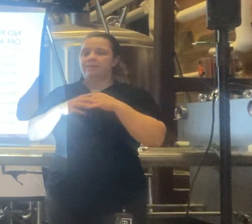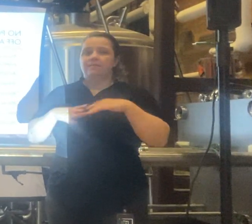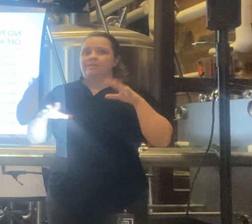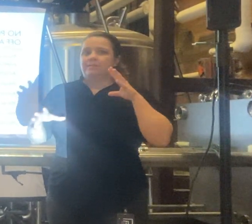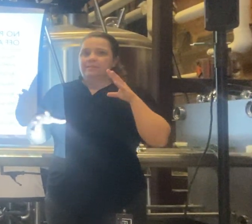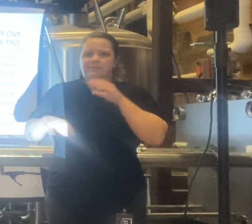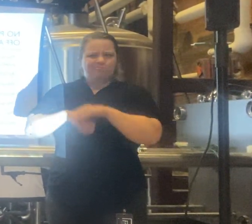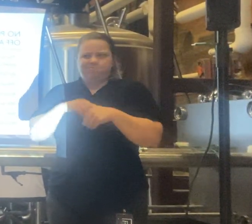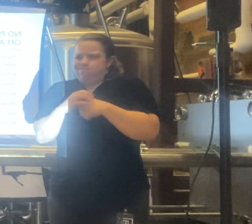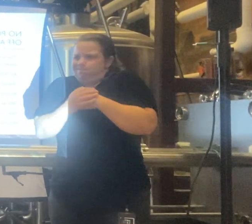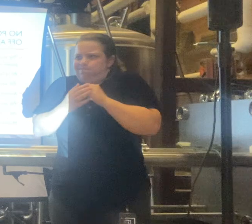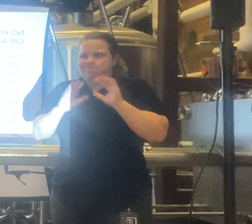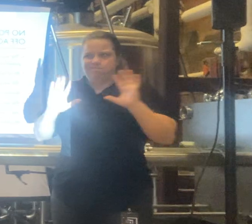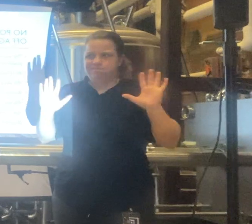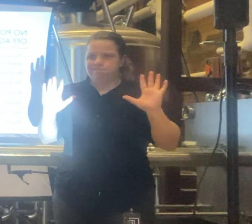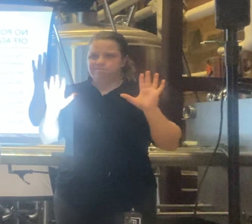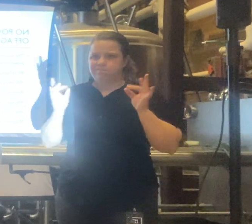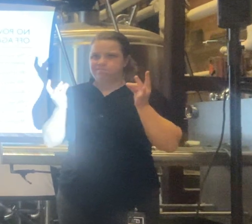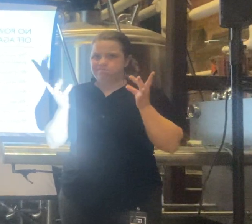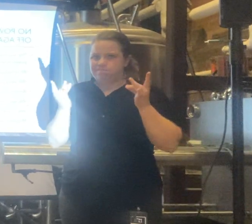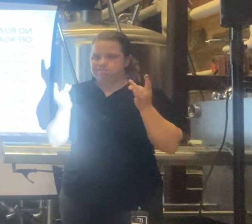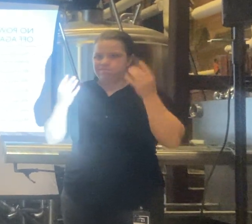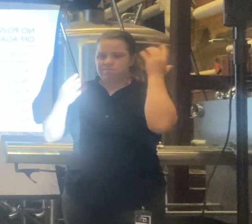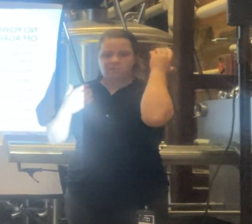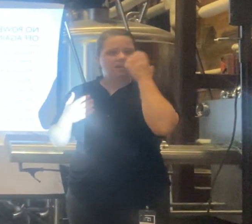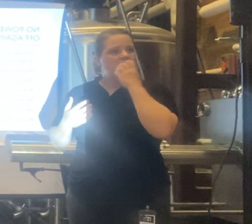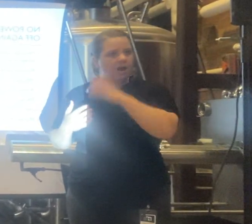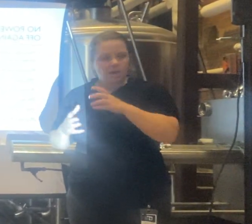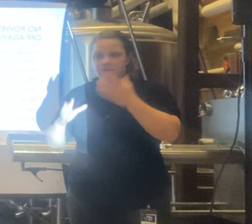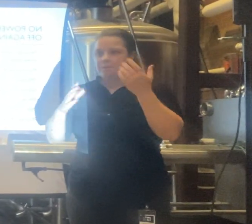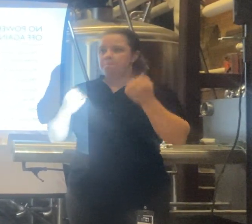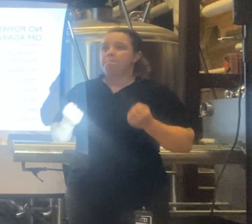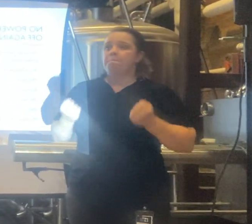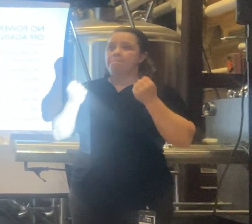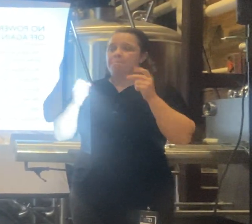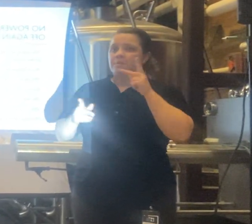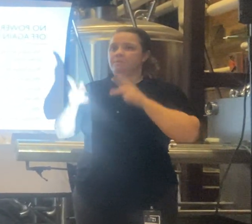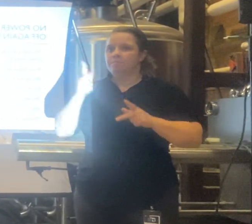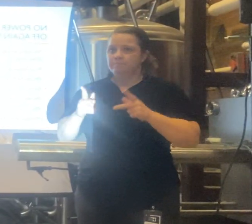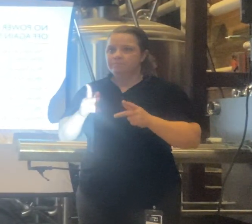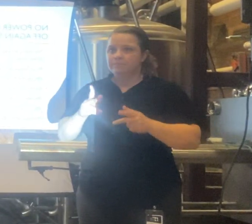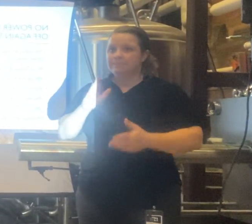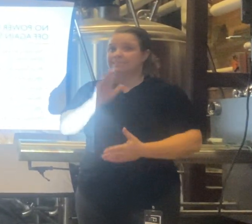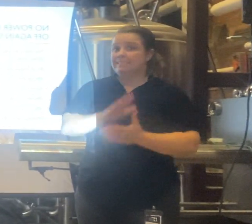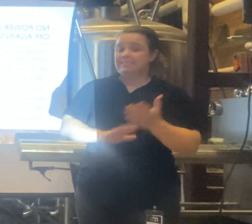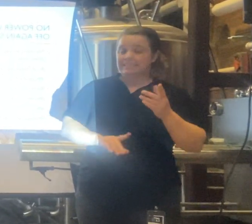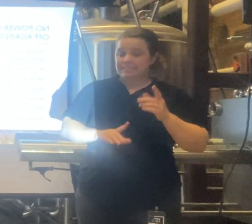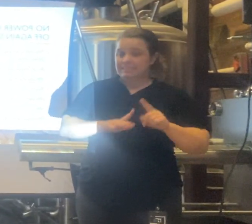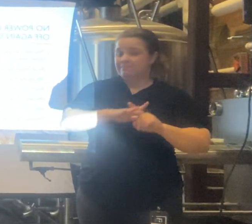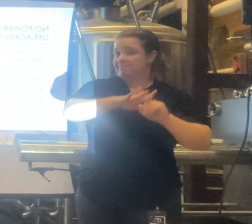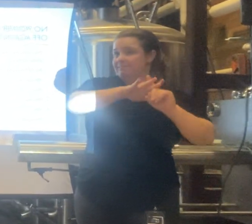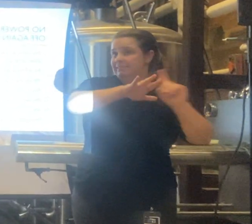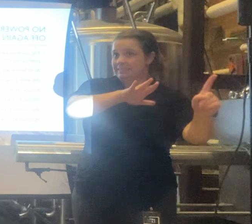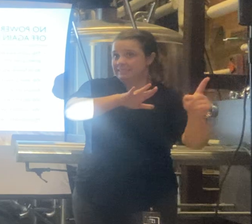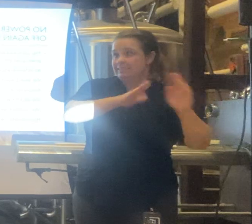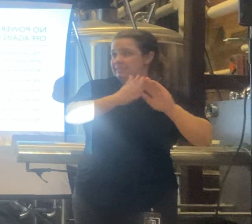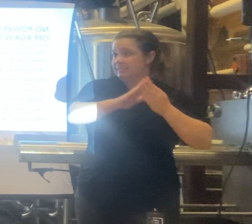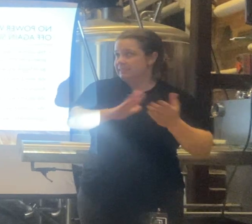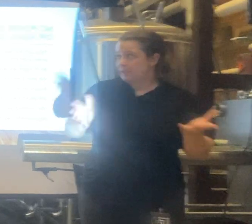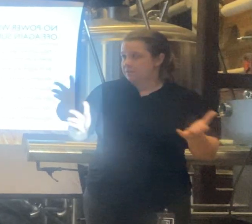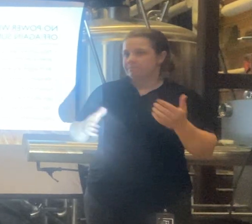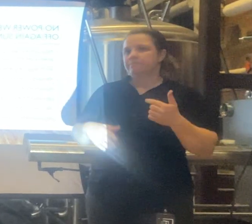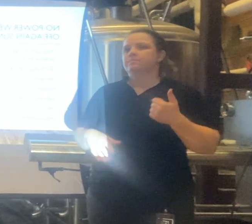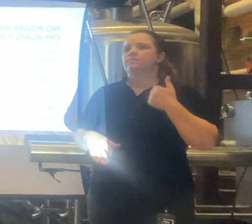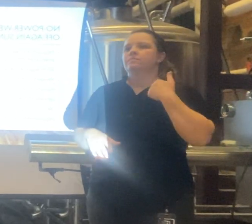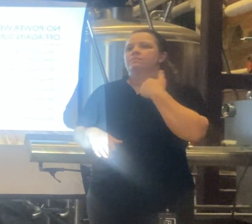RV. But a lot of people had to leave town, and that's what we ended up doing. But I was prepared. I had done